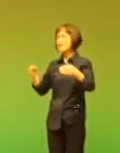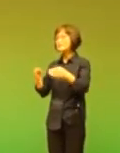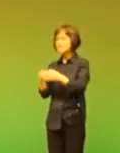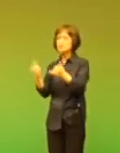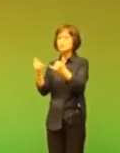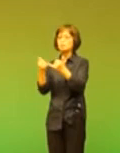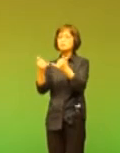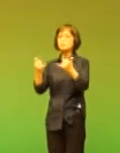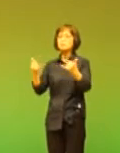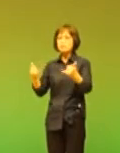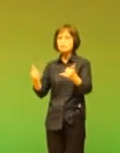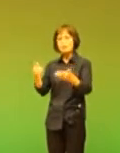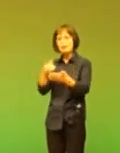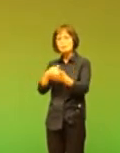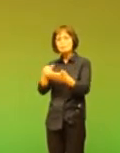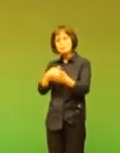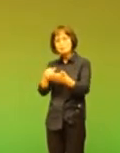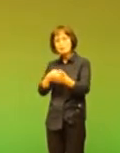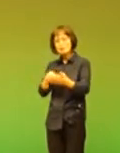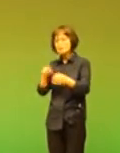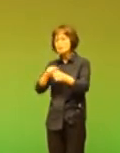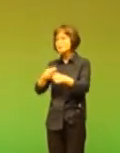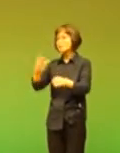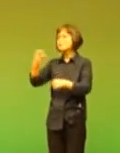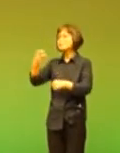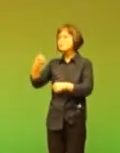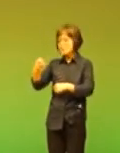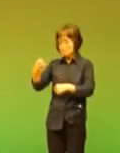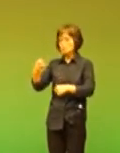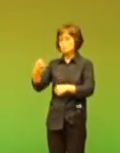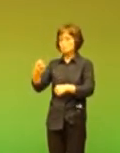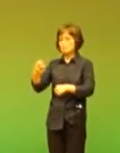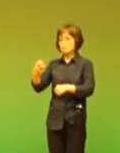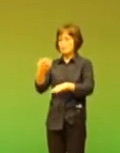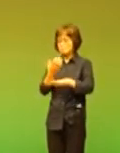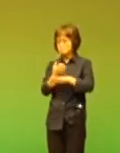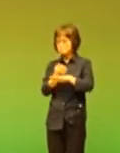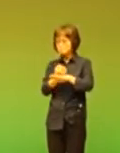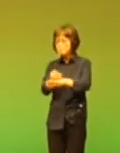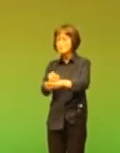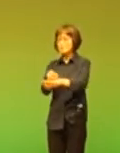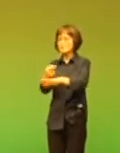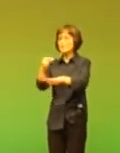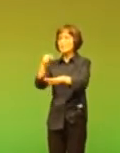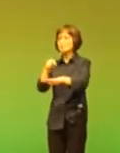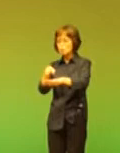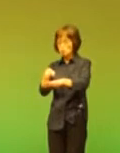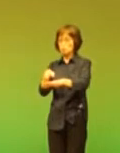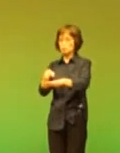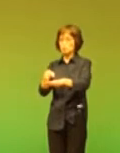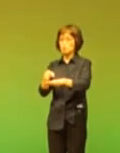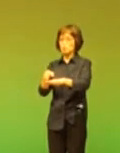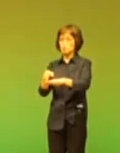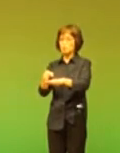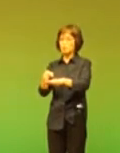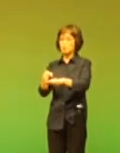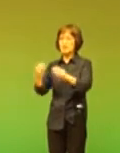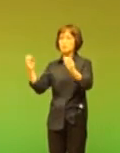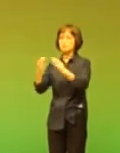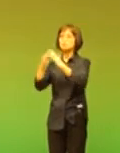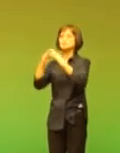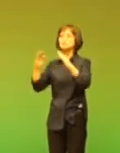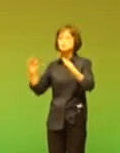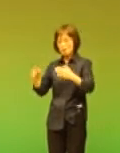nuclear weapons abolition for nearly 7 decades is both admirable